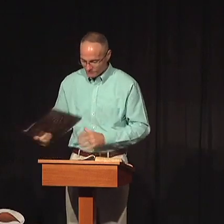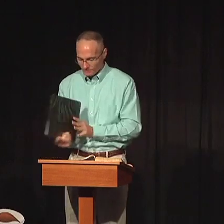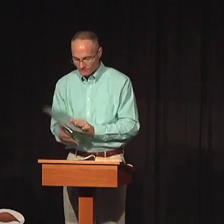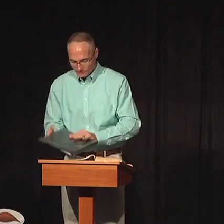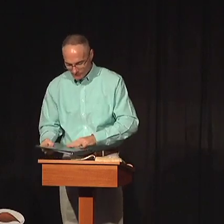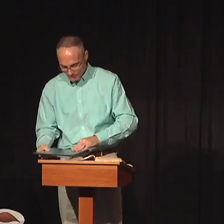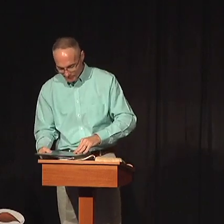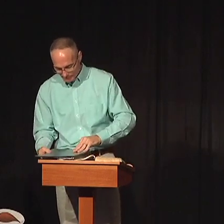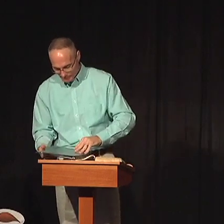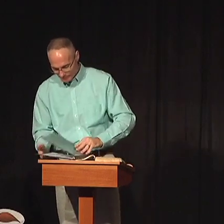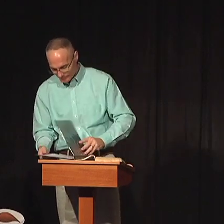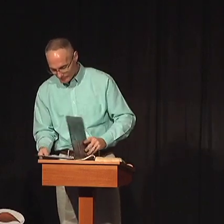week.